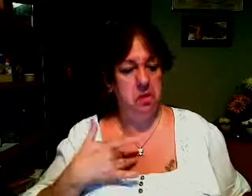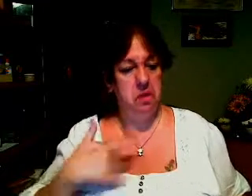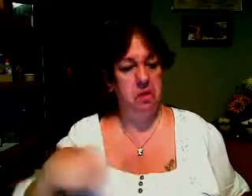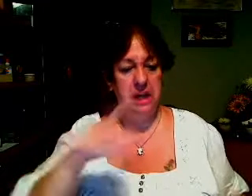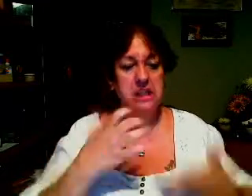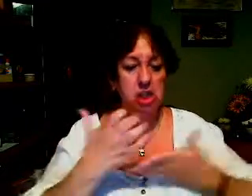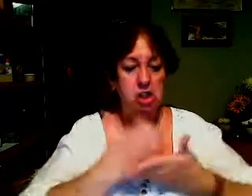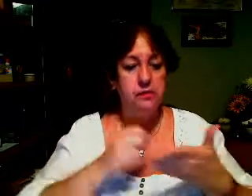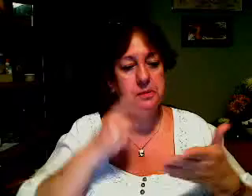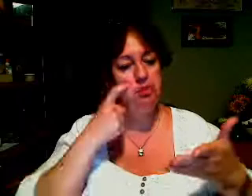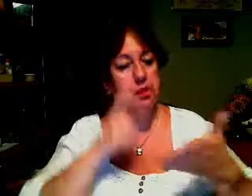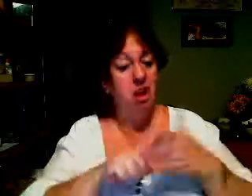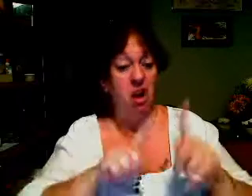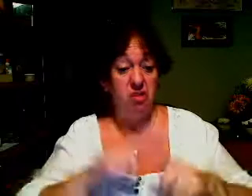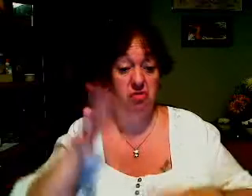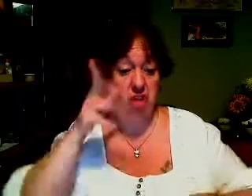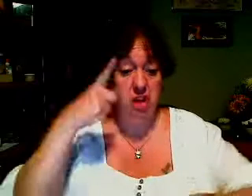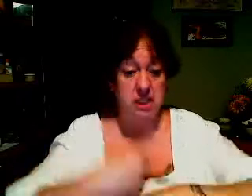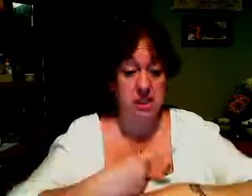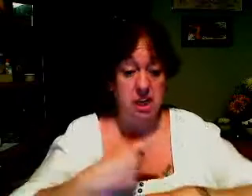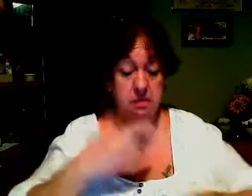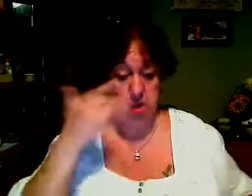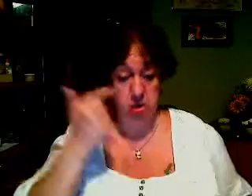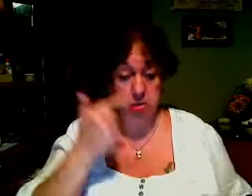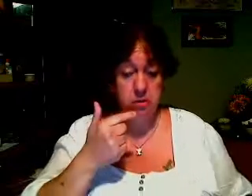You can't wait down on our toll-on-law mode.